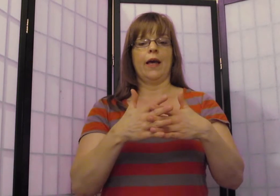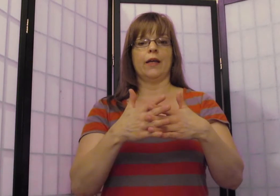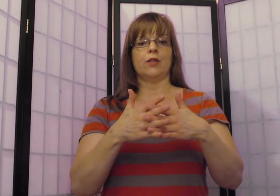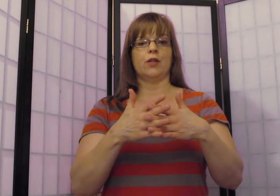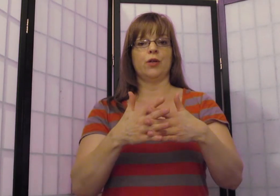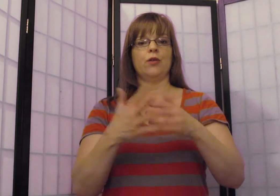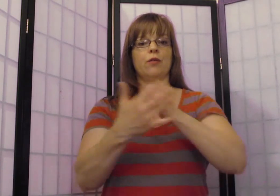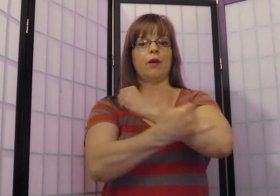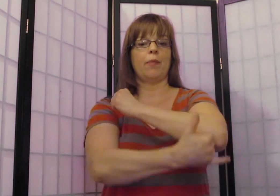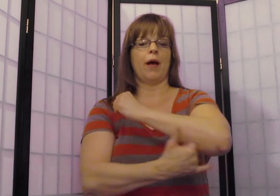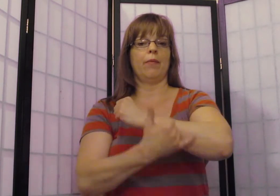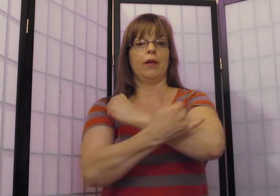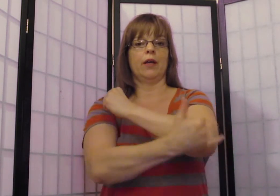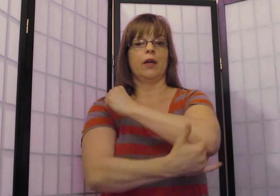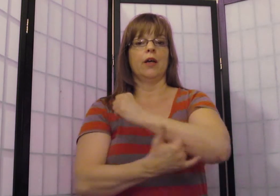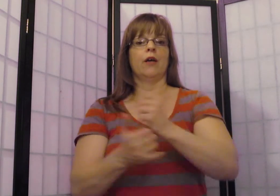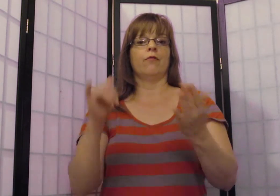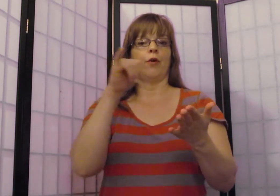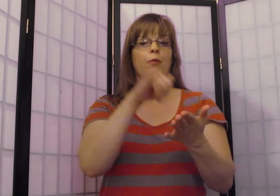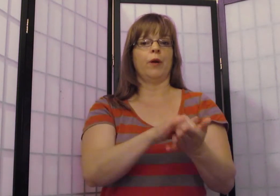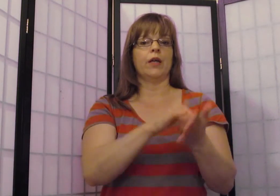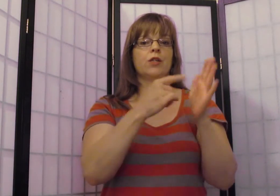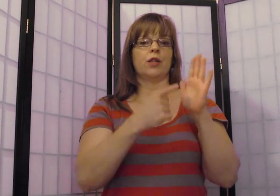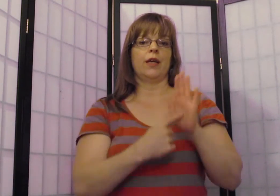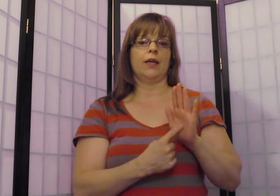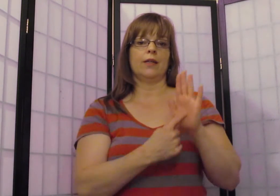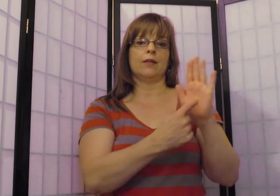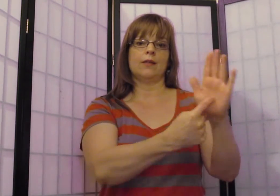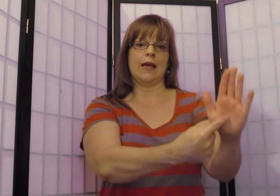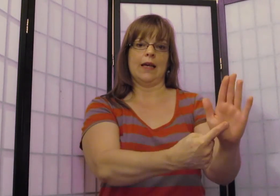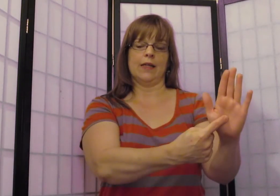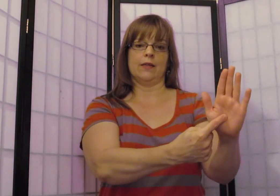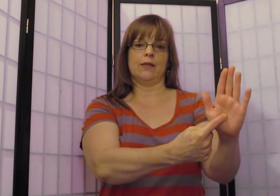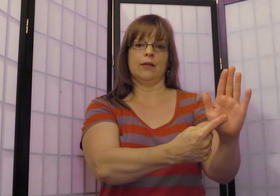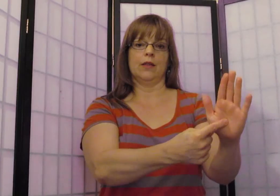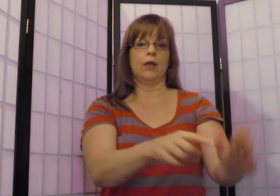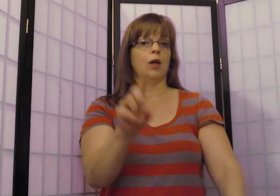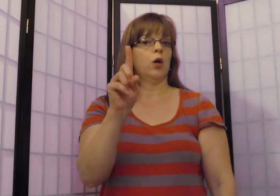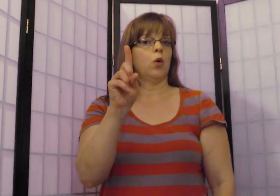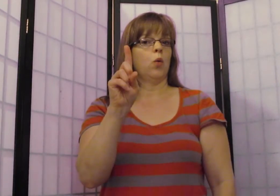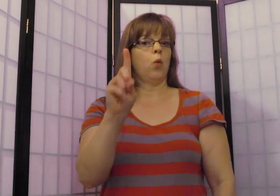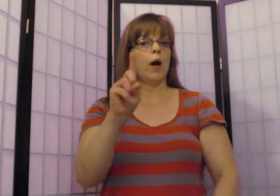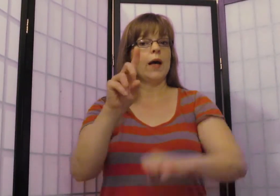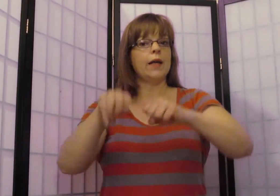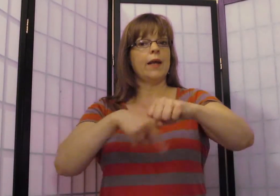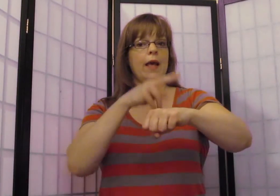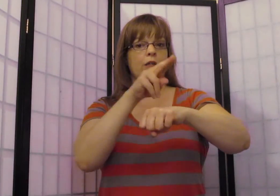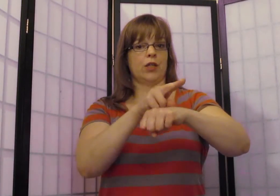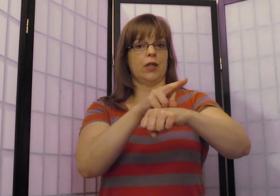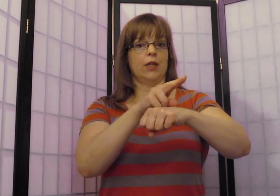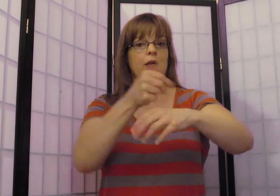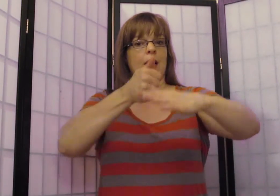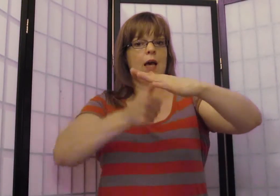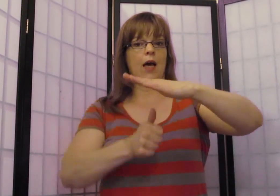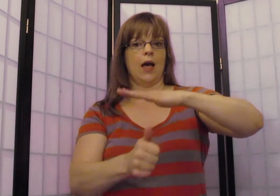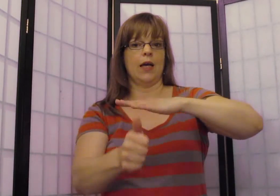and to the republic for which it stands, one nation,